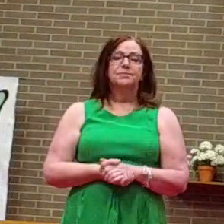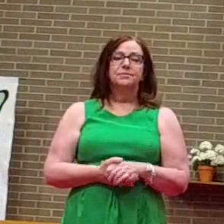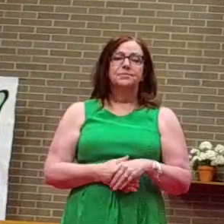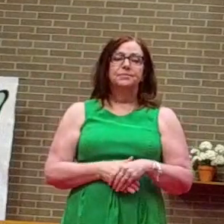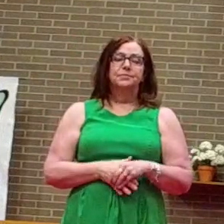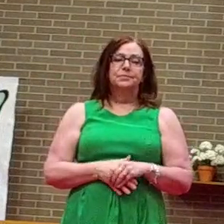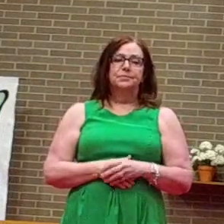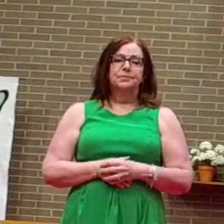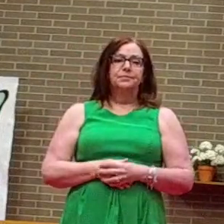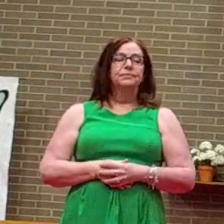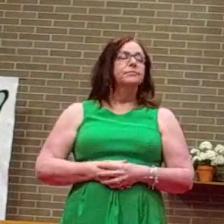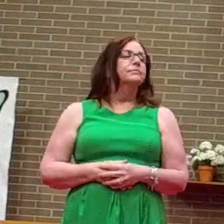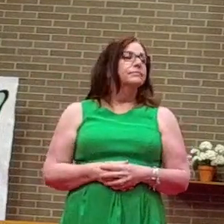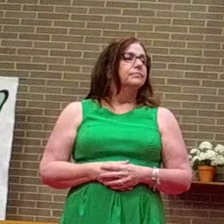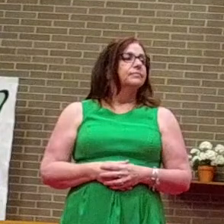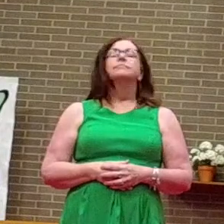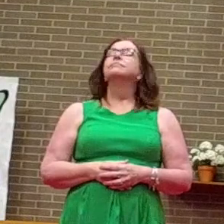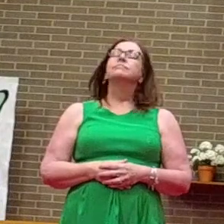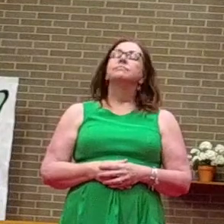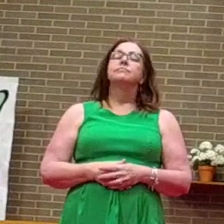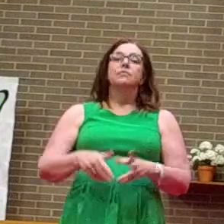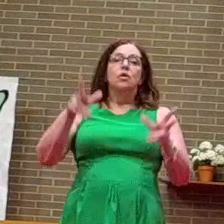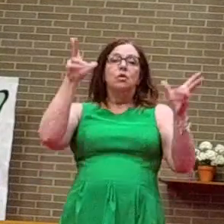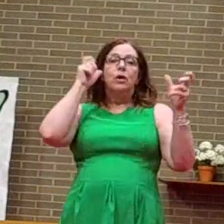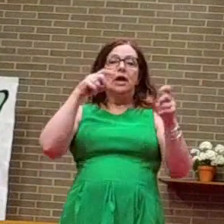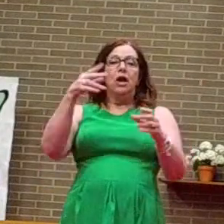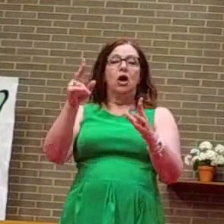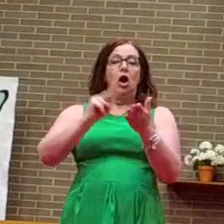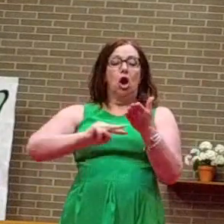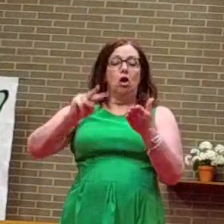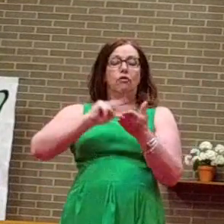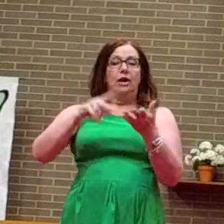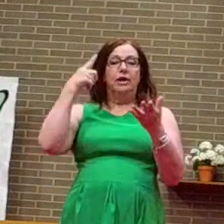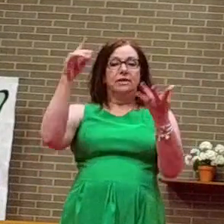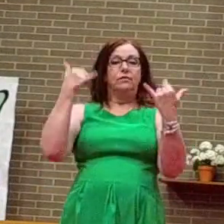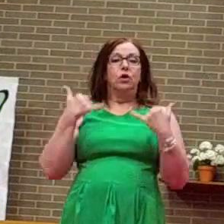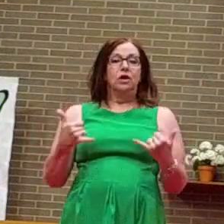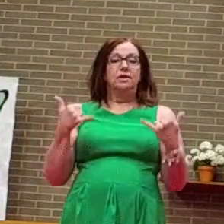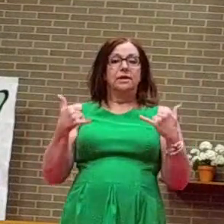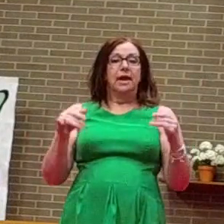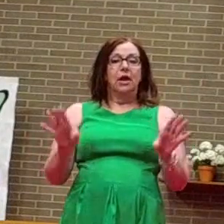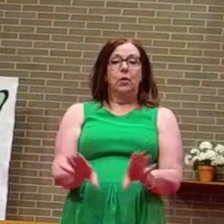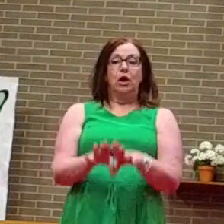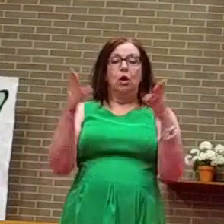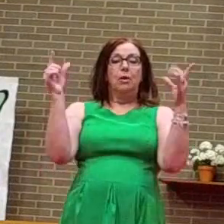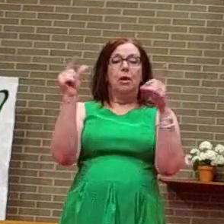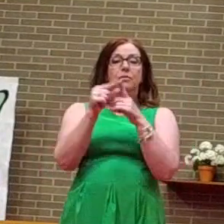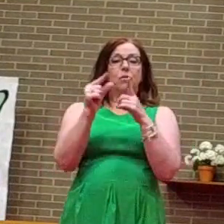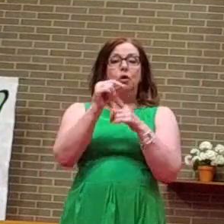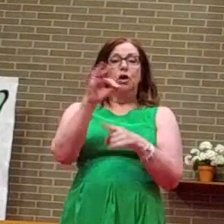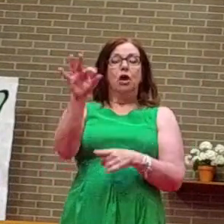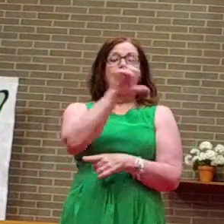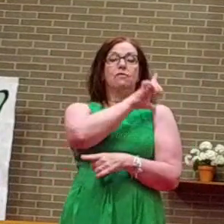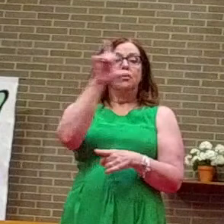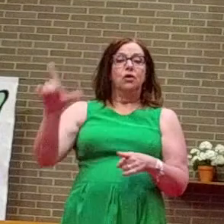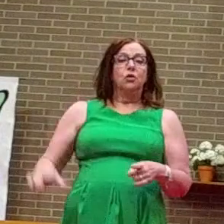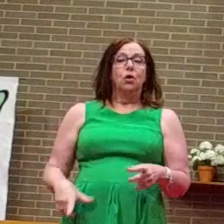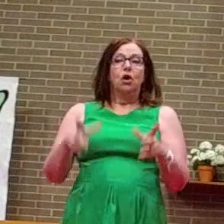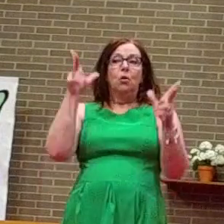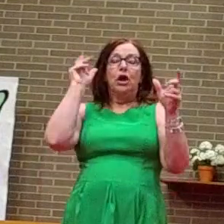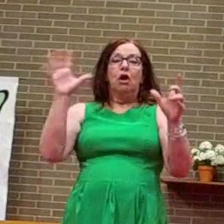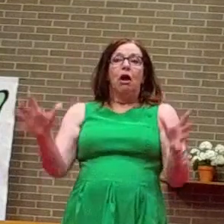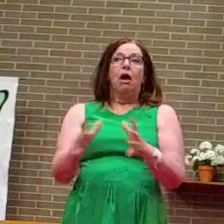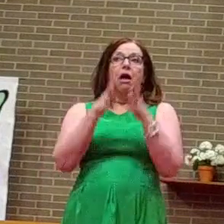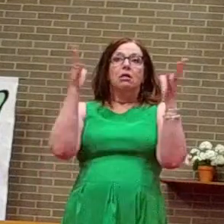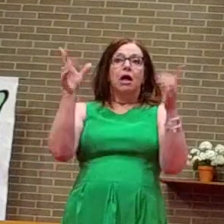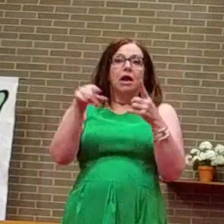Amen. We hear our readings for today as we open up the word of the Lord. We hear a lot about